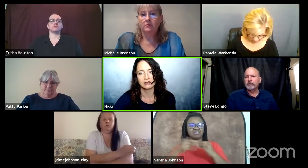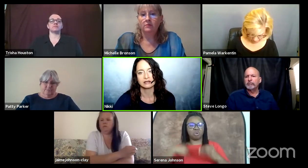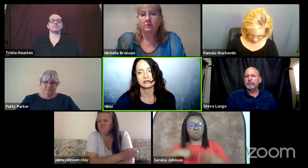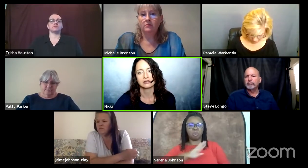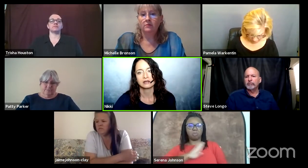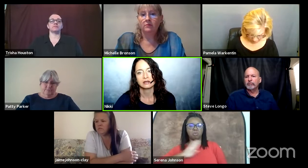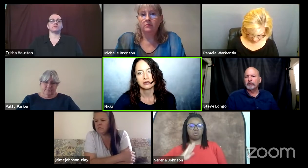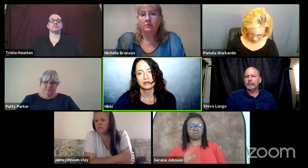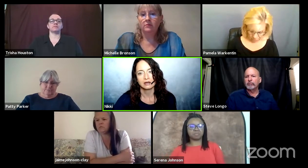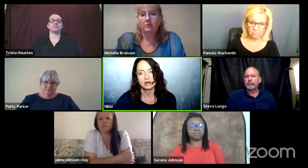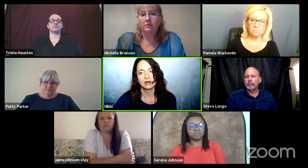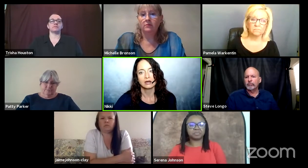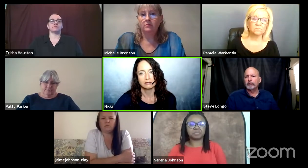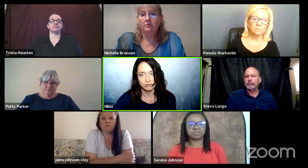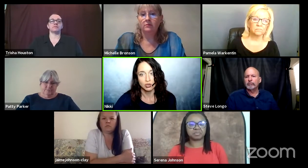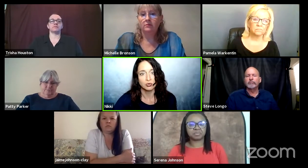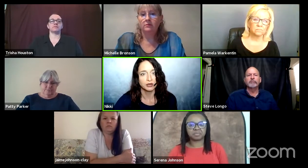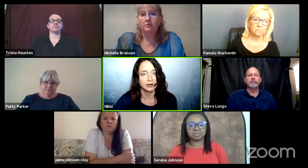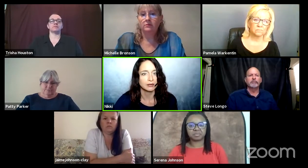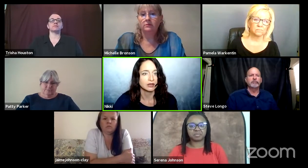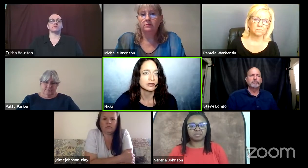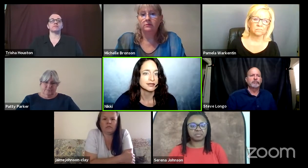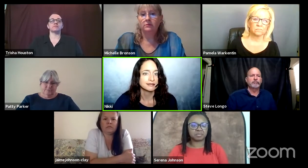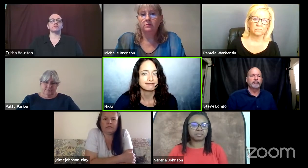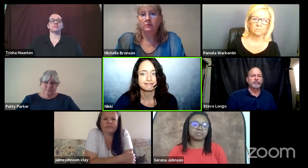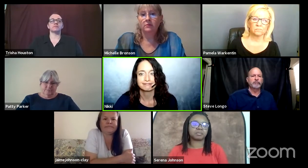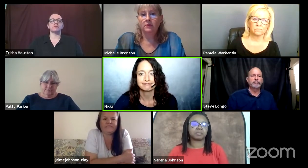as new board members.